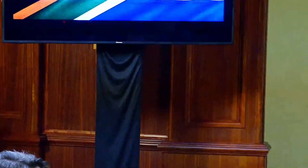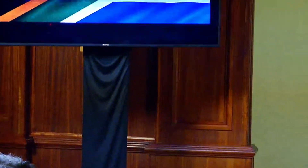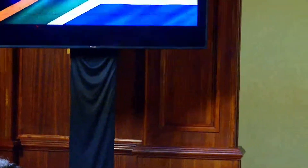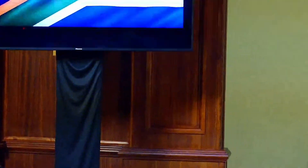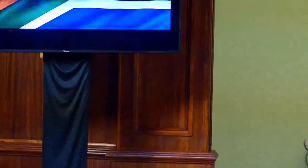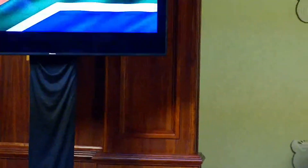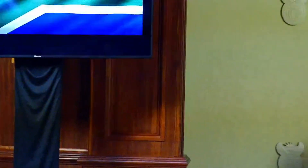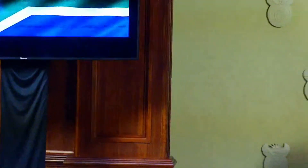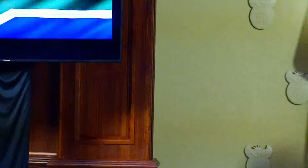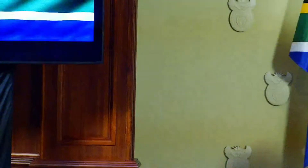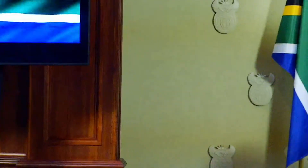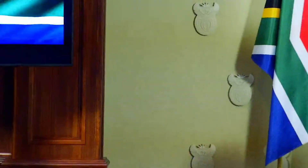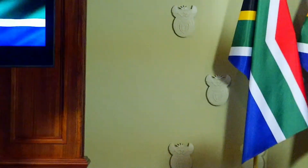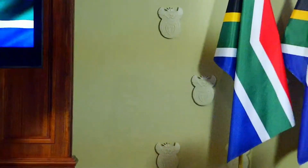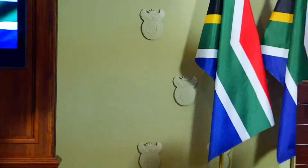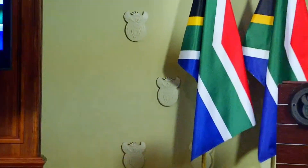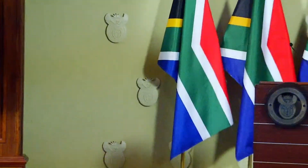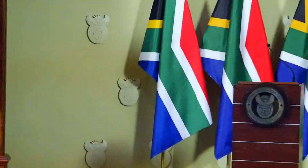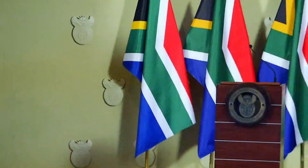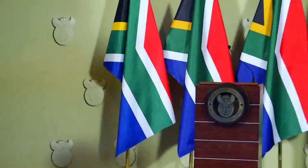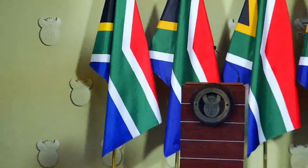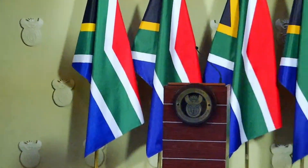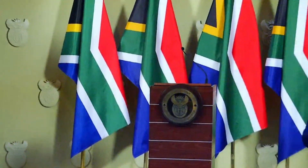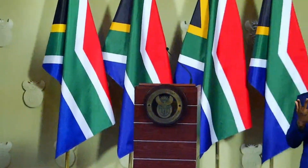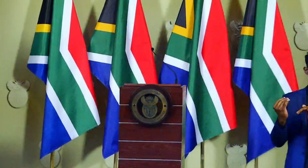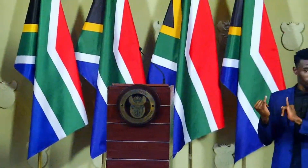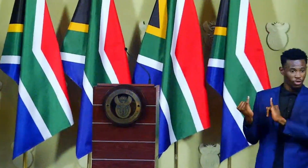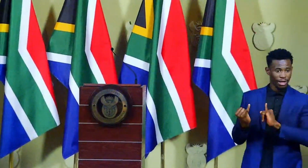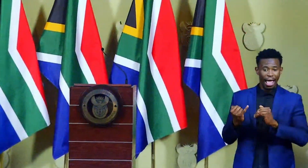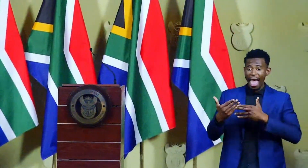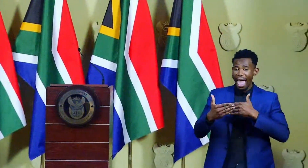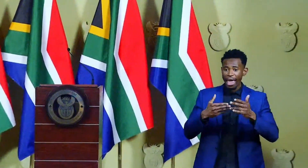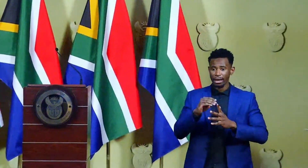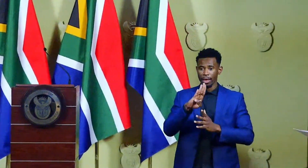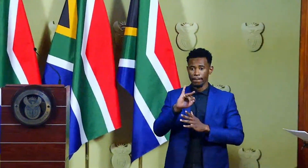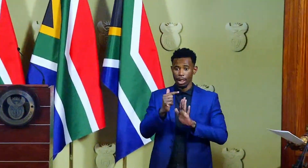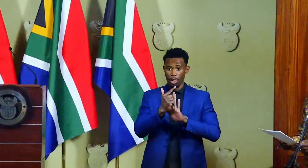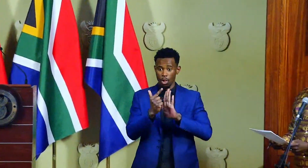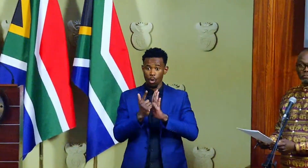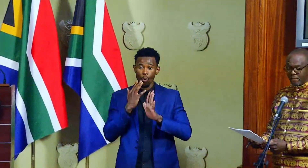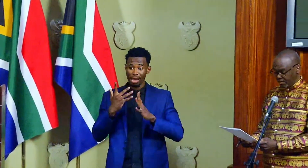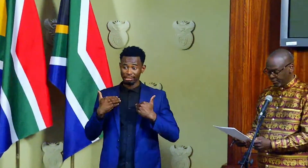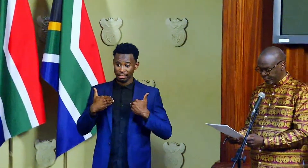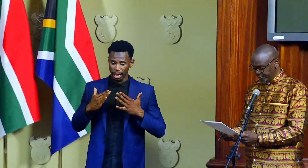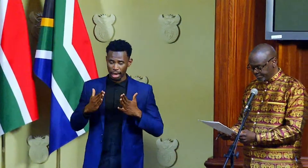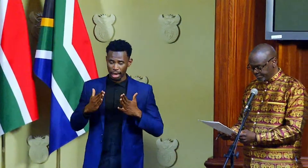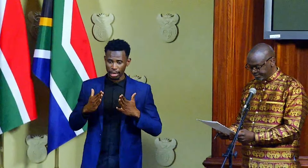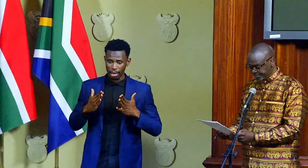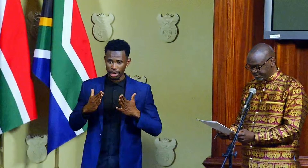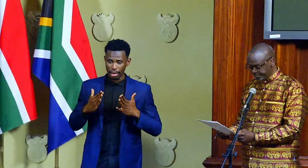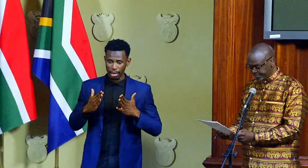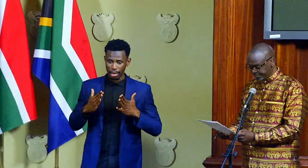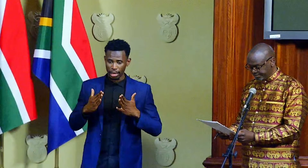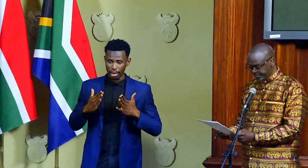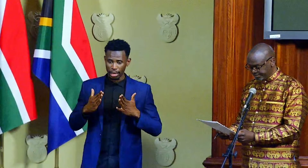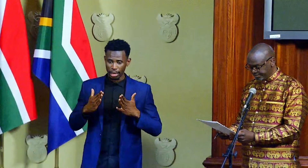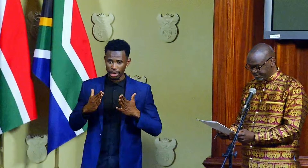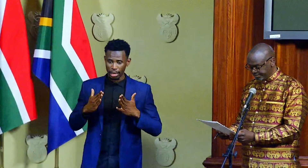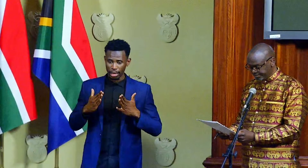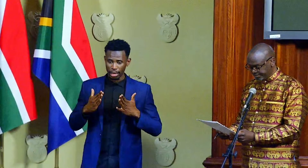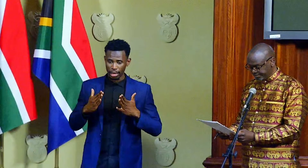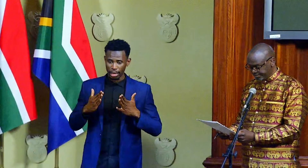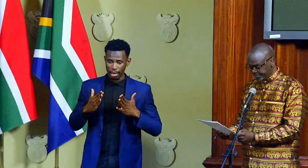Thank you very much. One of the key features of introducing any bill in our country is the requirement for meaningful stakeholder